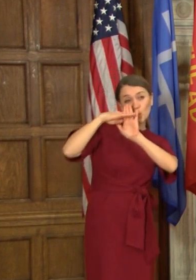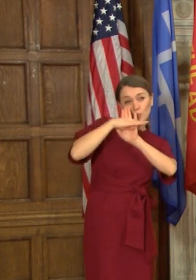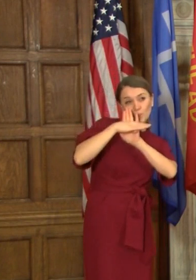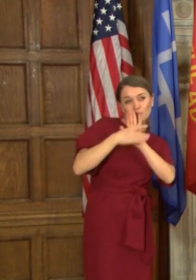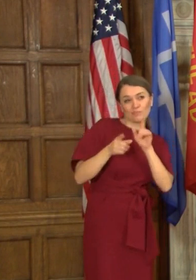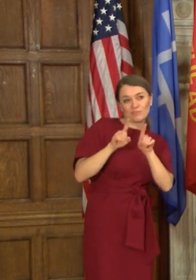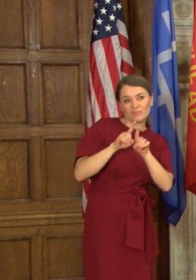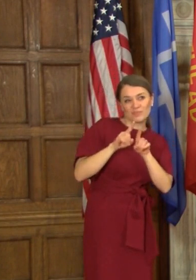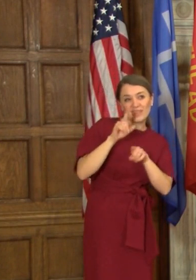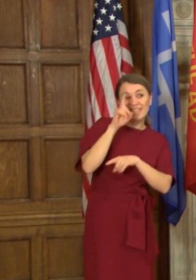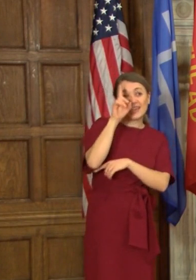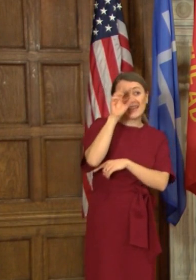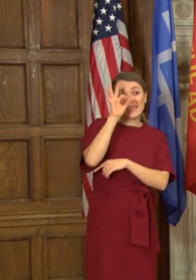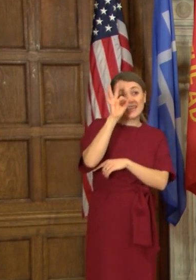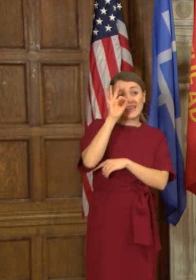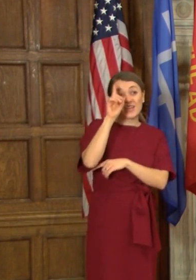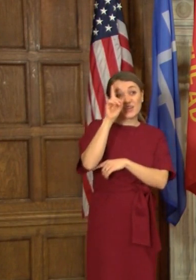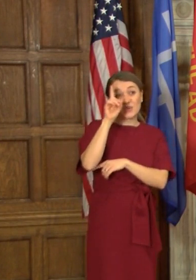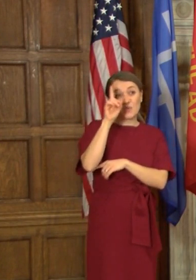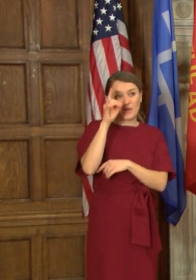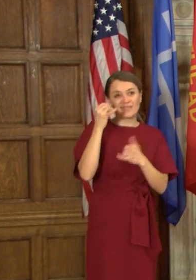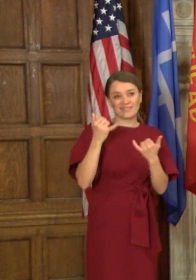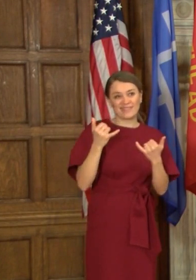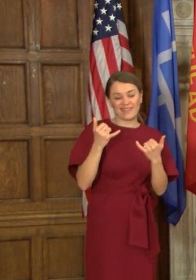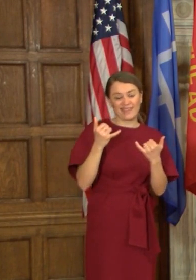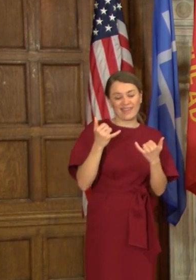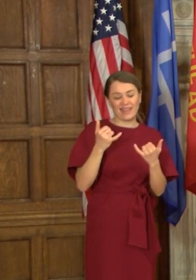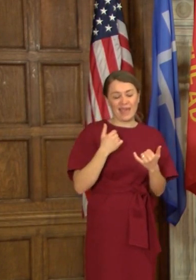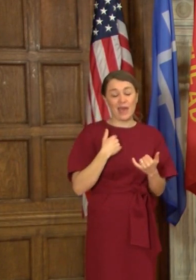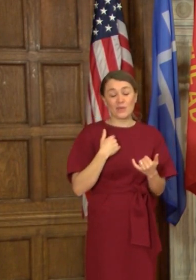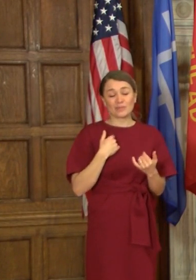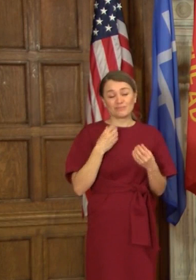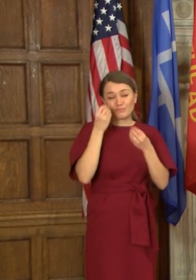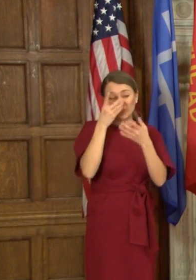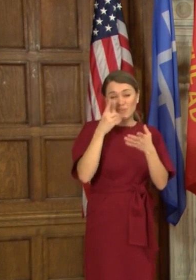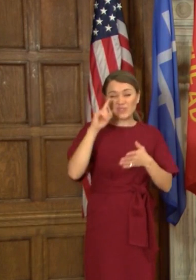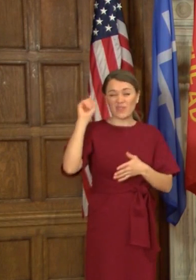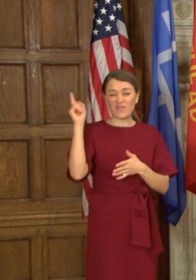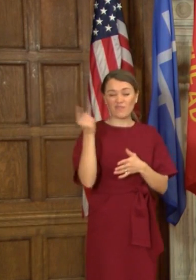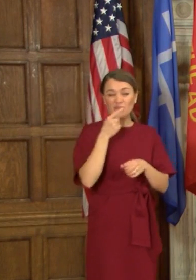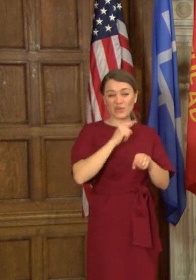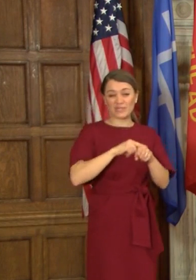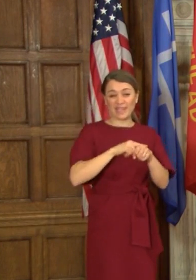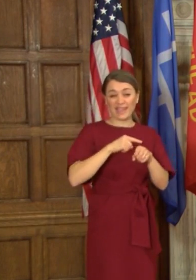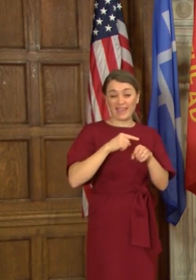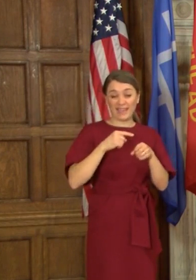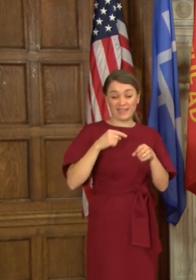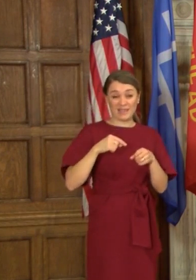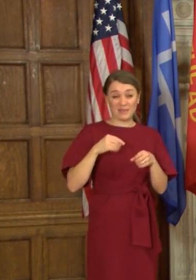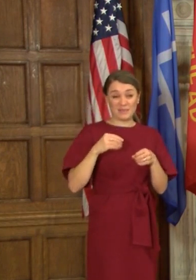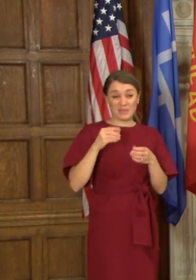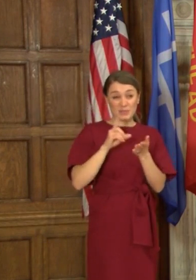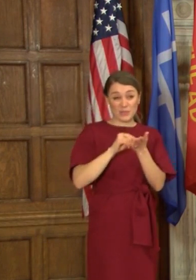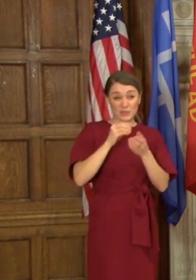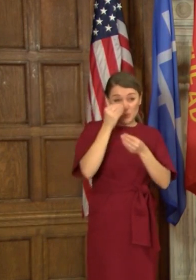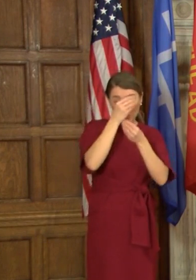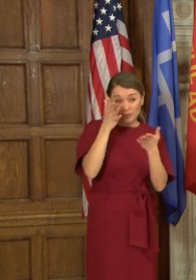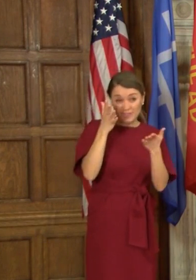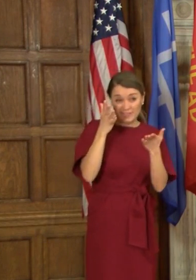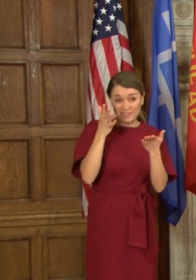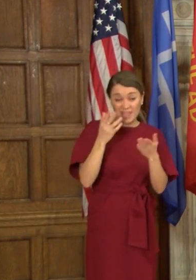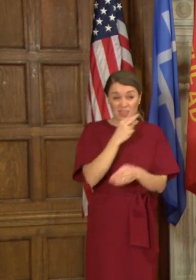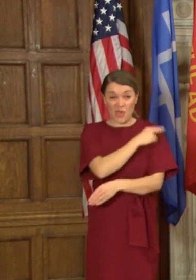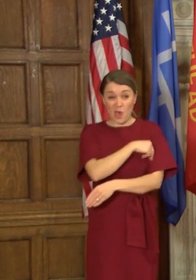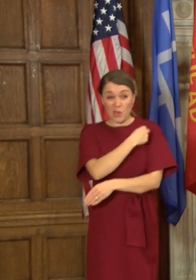well, with 91 today. And I want to note, this is the first press conference we've held where hospitalizations are